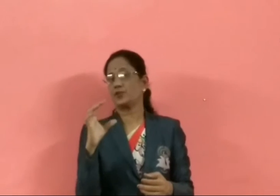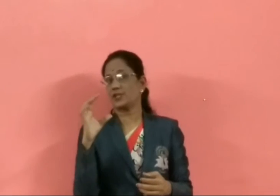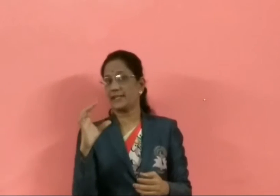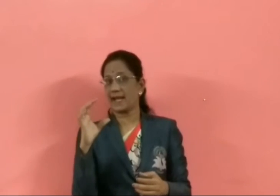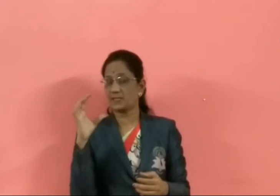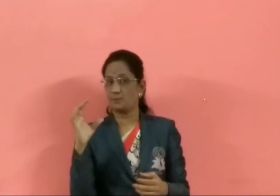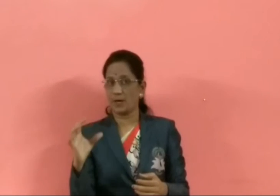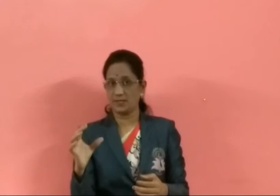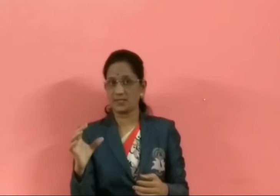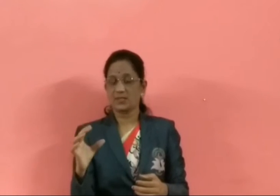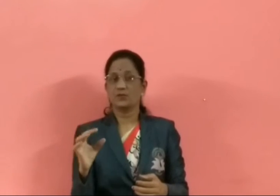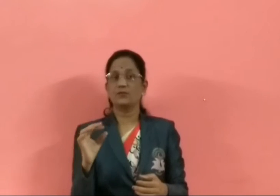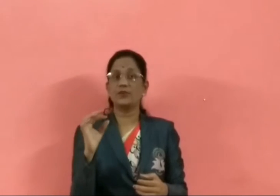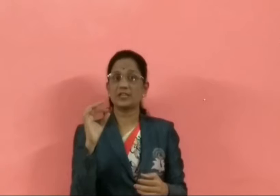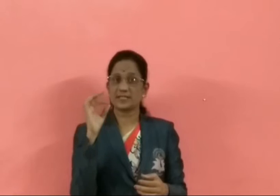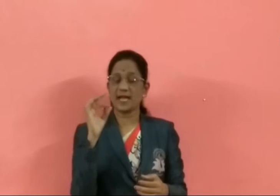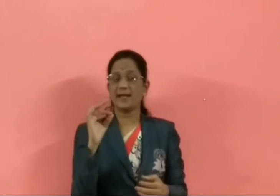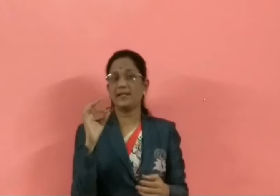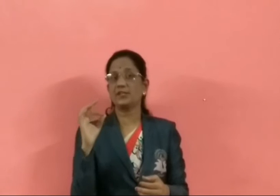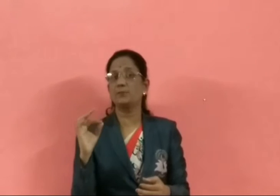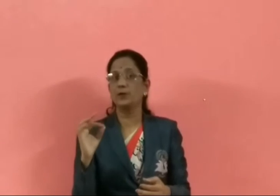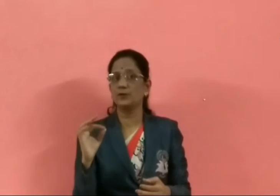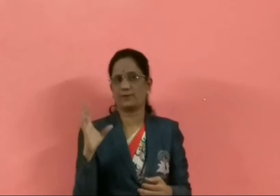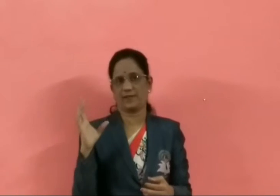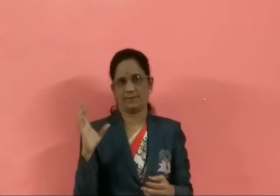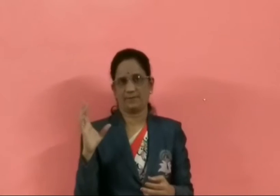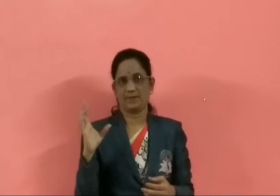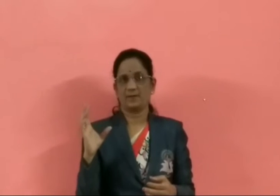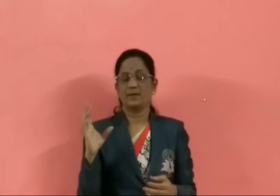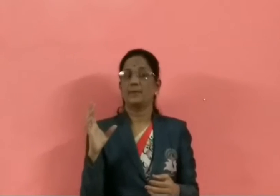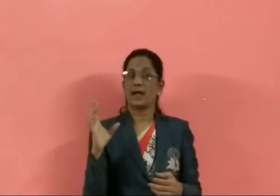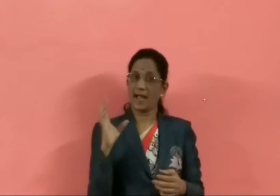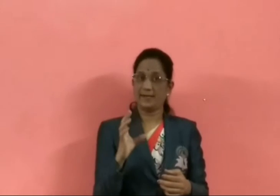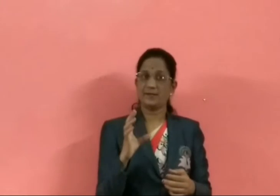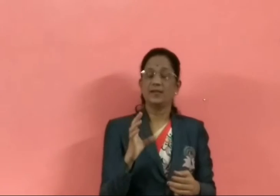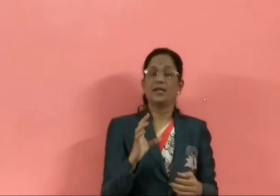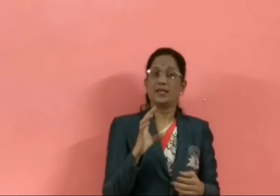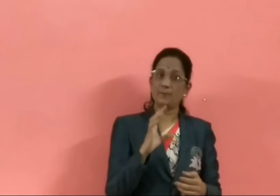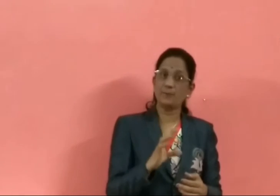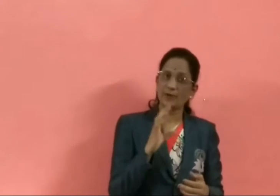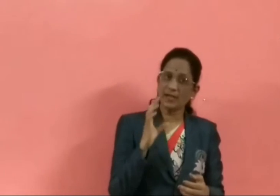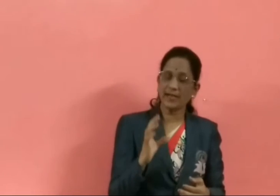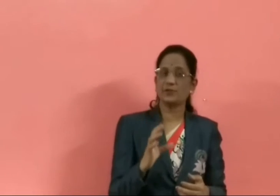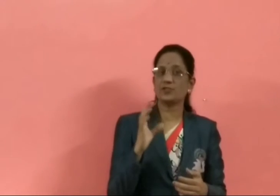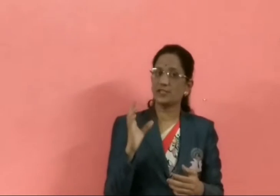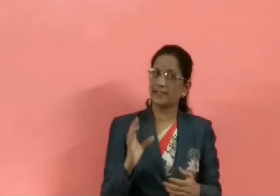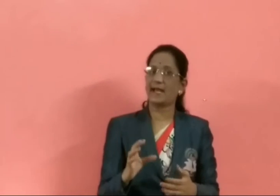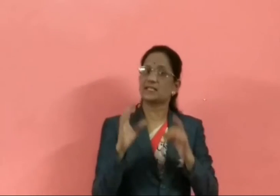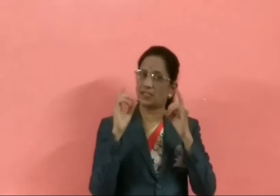hydrogen gas burns with silent blue flame, and impure hydrogen gas